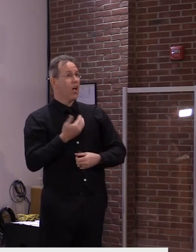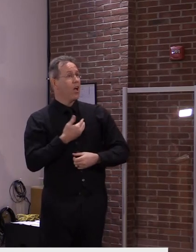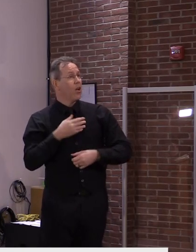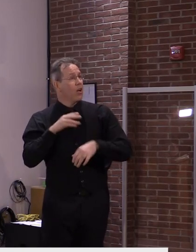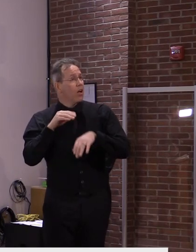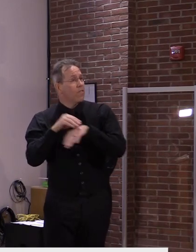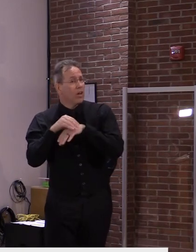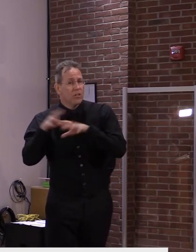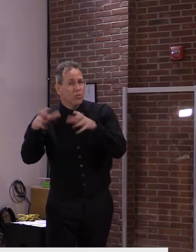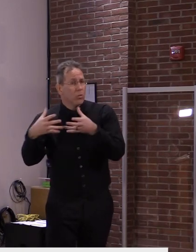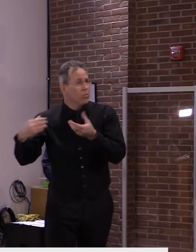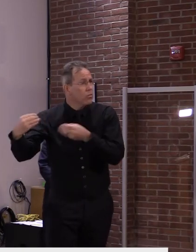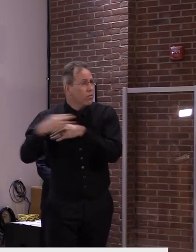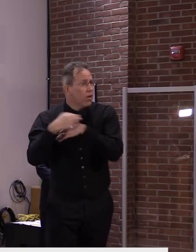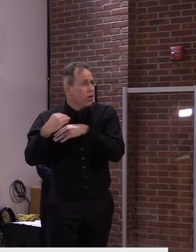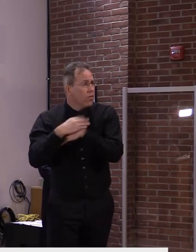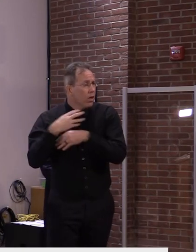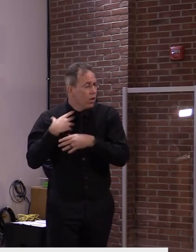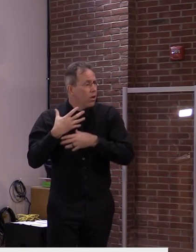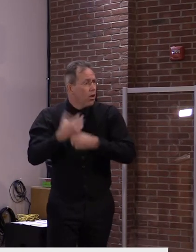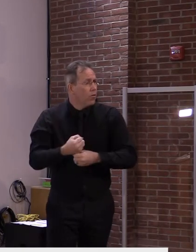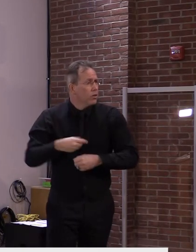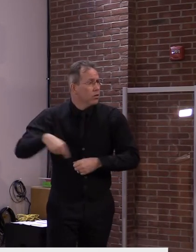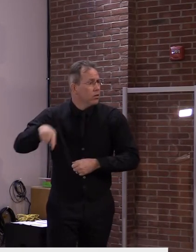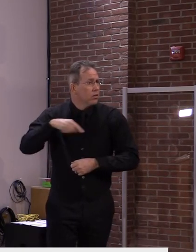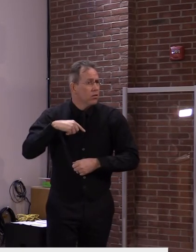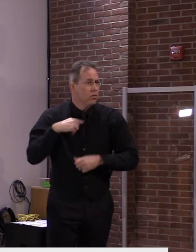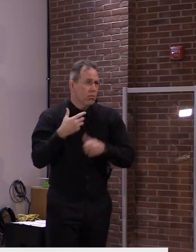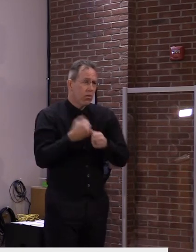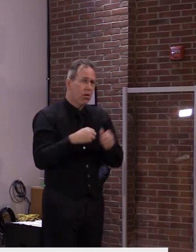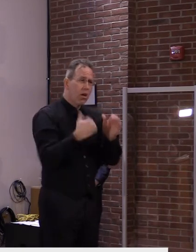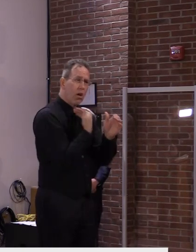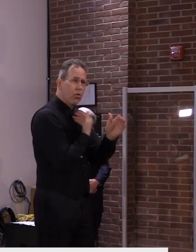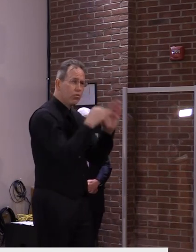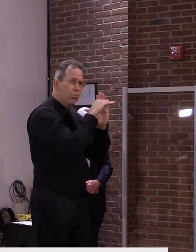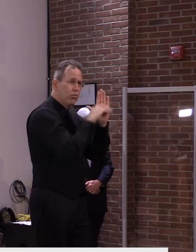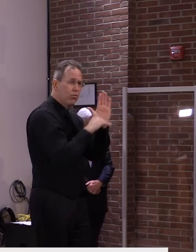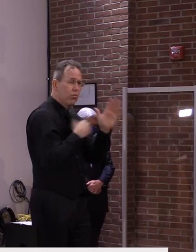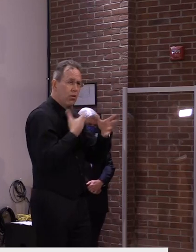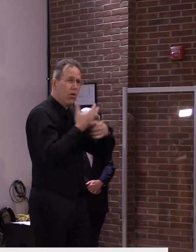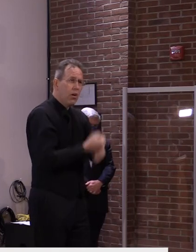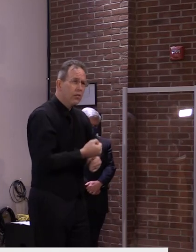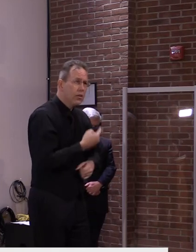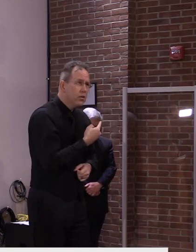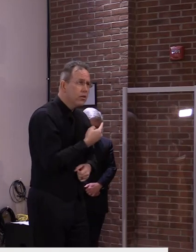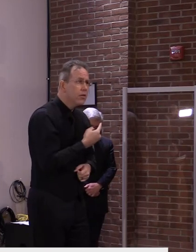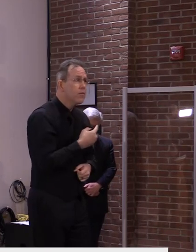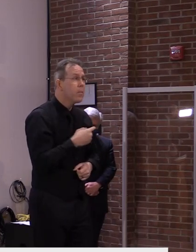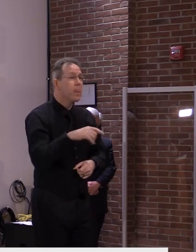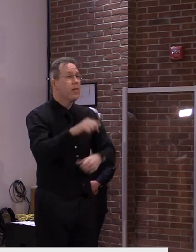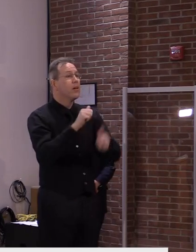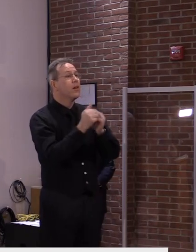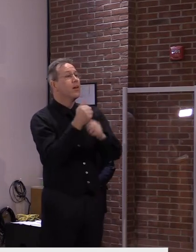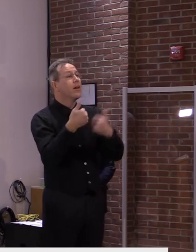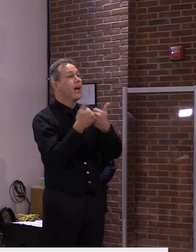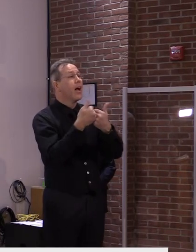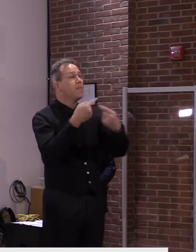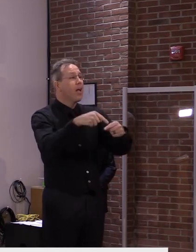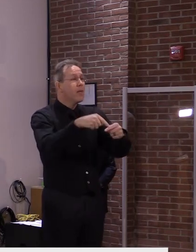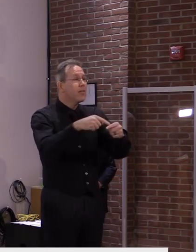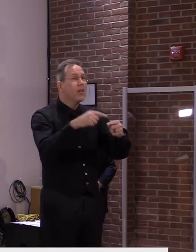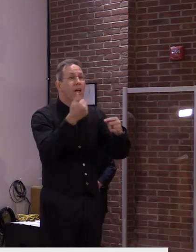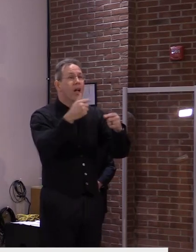included. So keep in mind that, you know, parents will not be attending these games as spectators. probably won't even